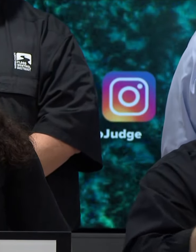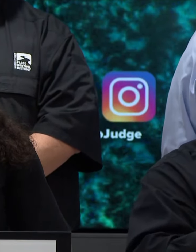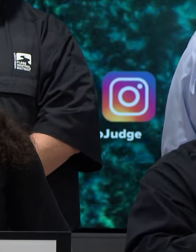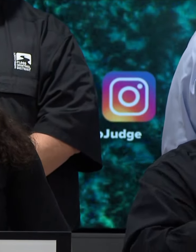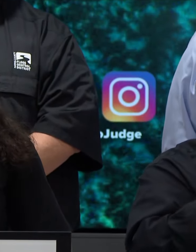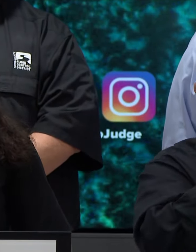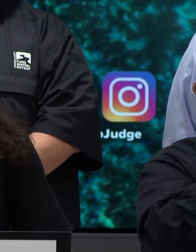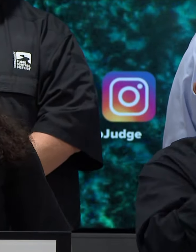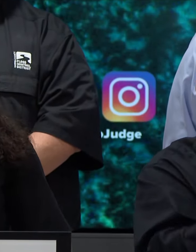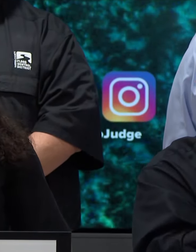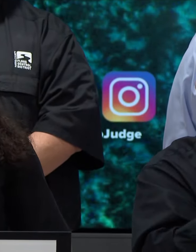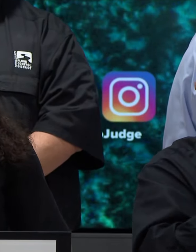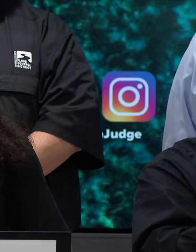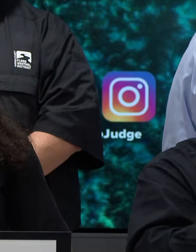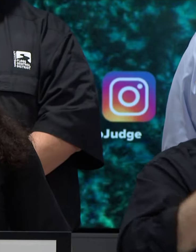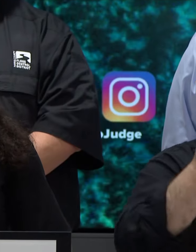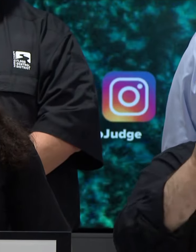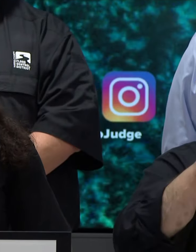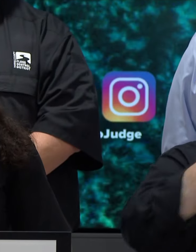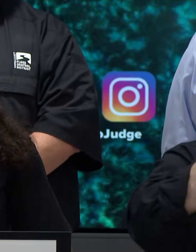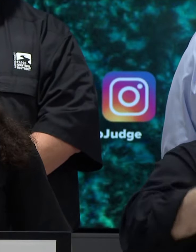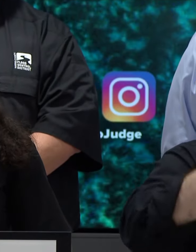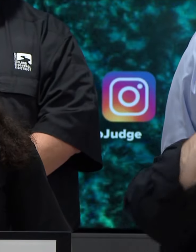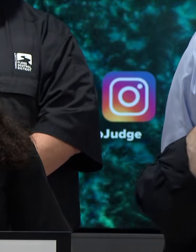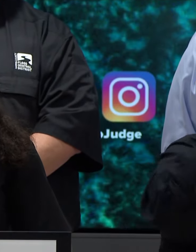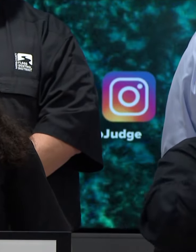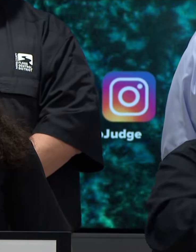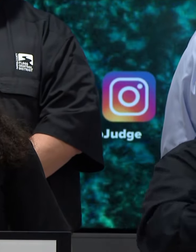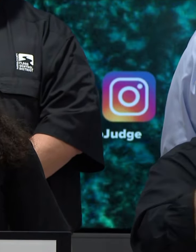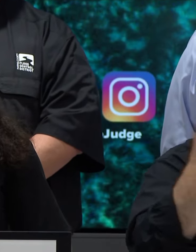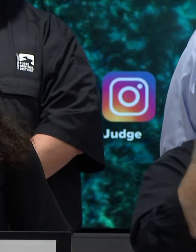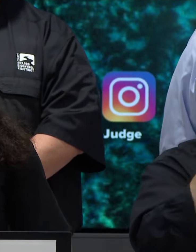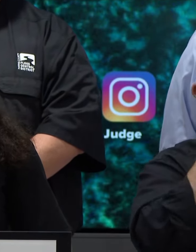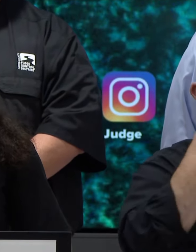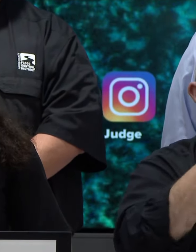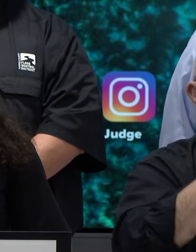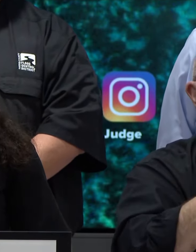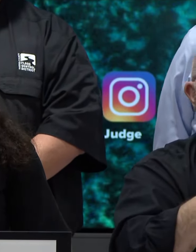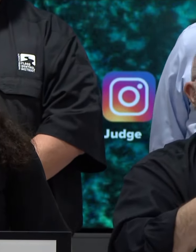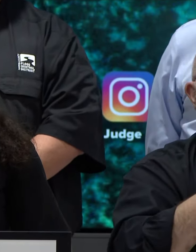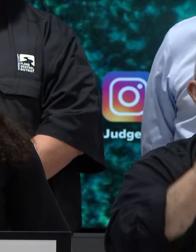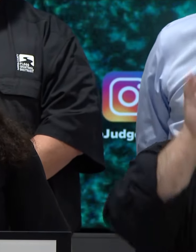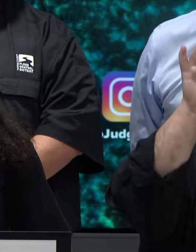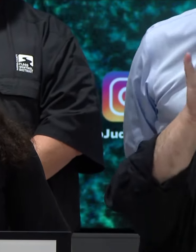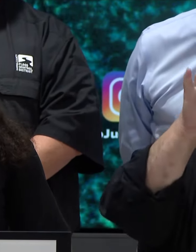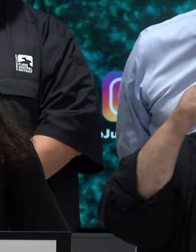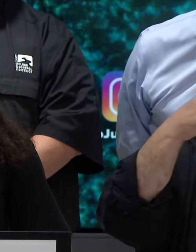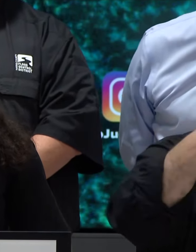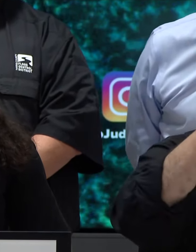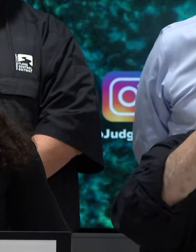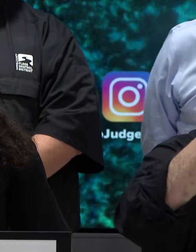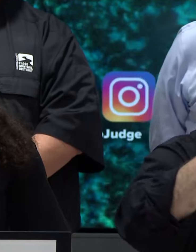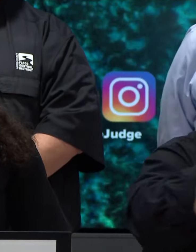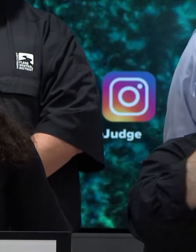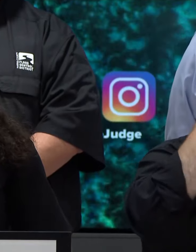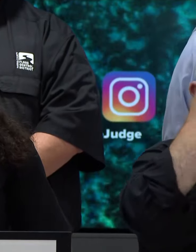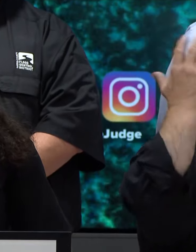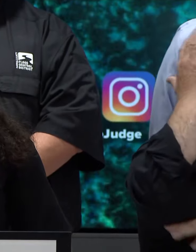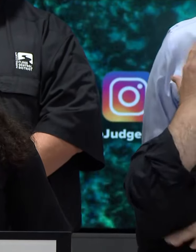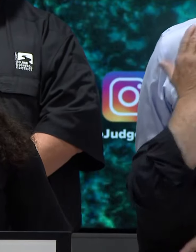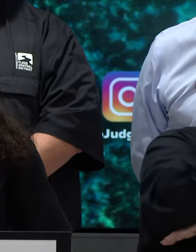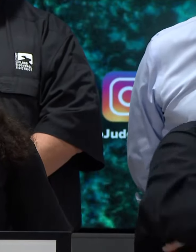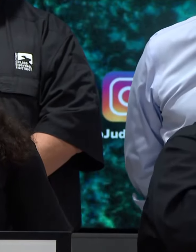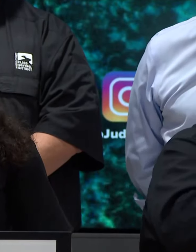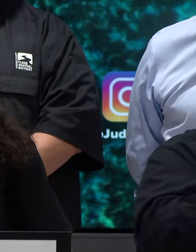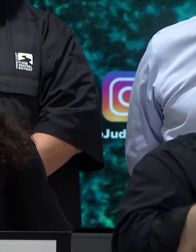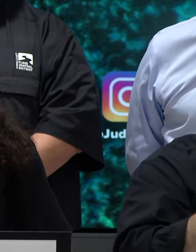generally speaking, not having to focus on, somebody that tried to touch a power line or didn't see a downed tree, means that